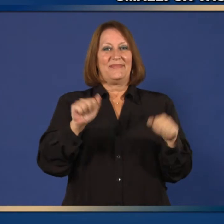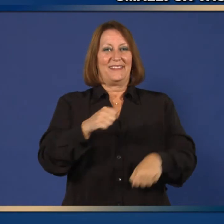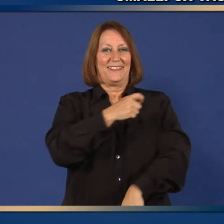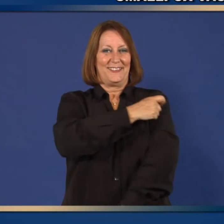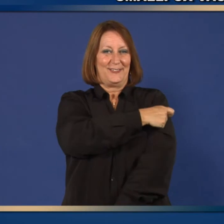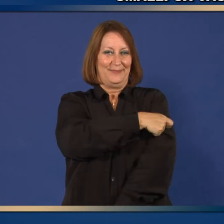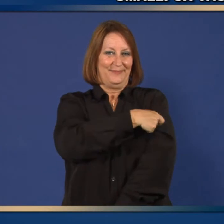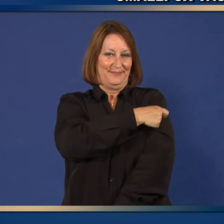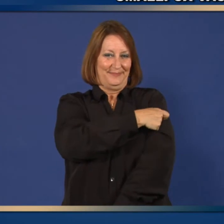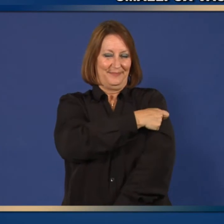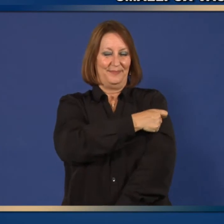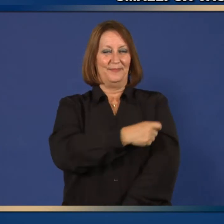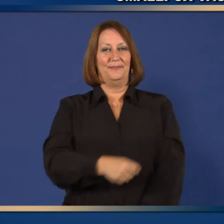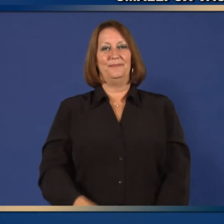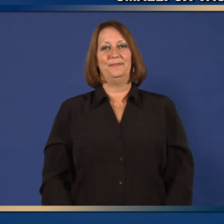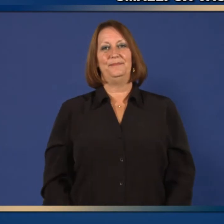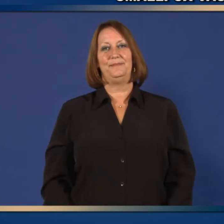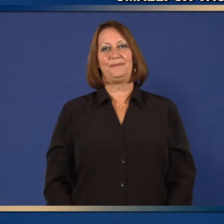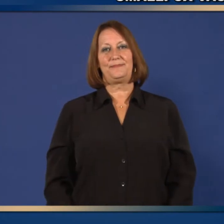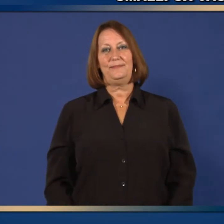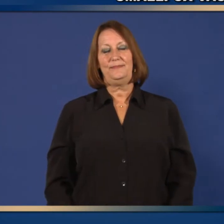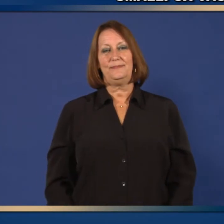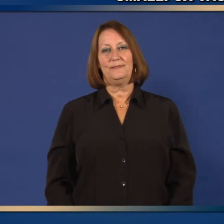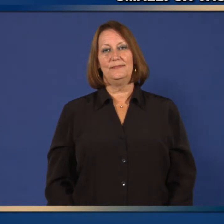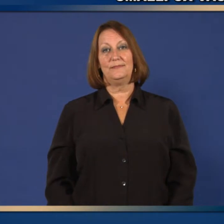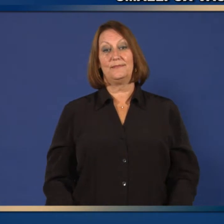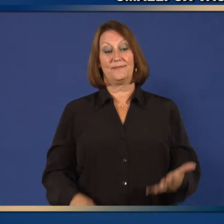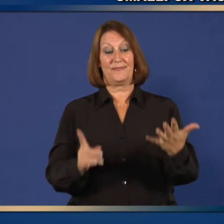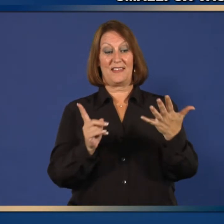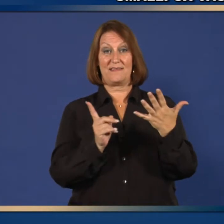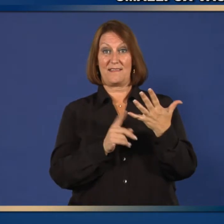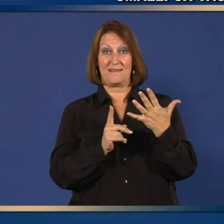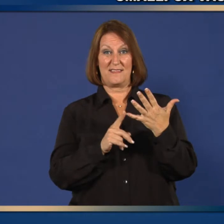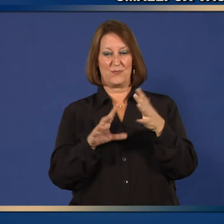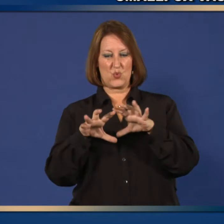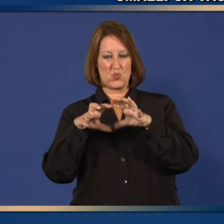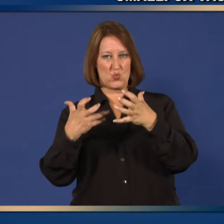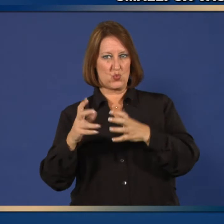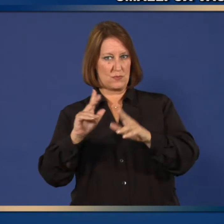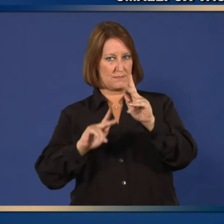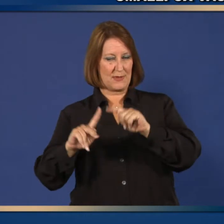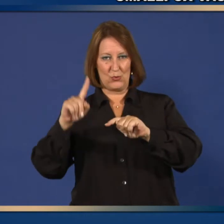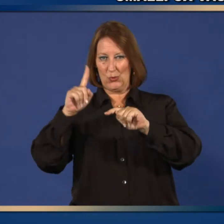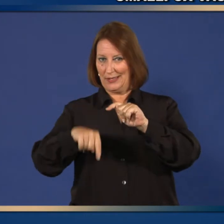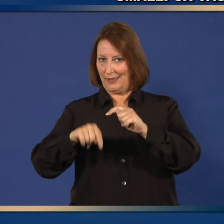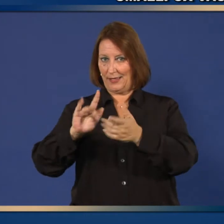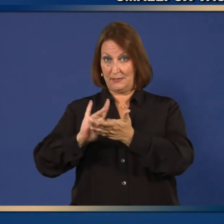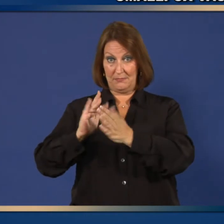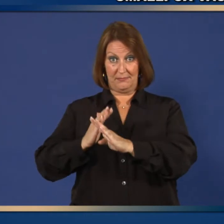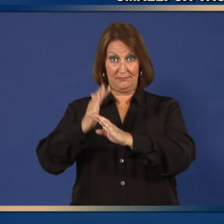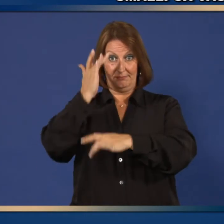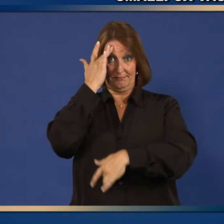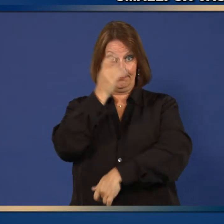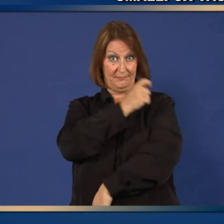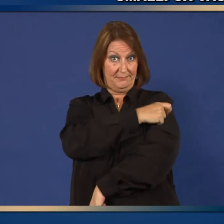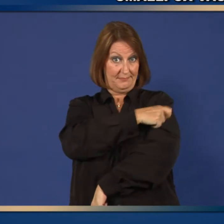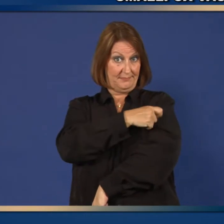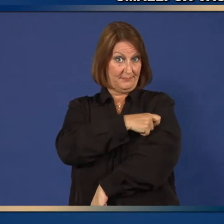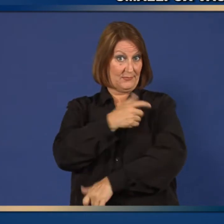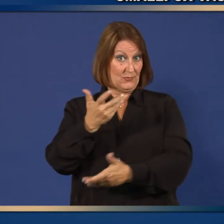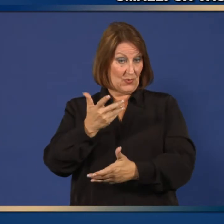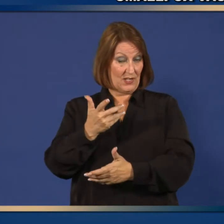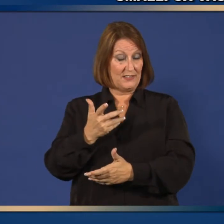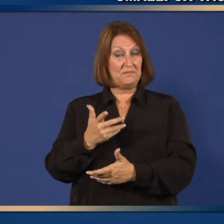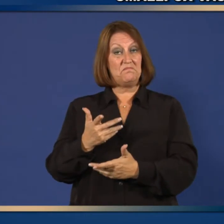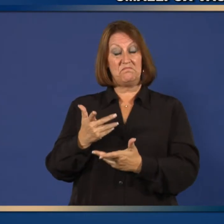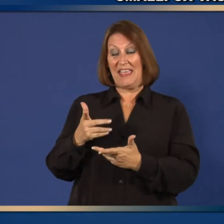You should not get the smallpox vaccine if you live with or have close physical